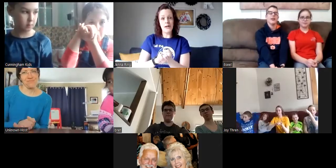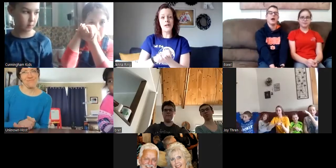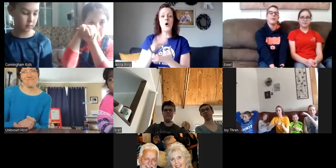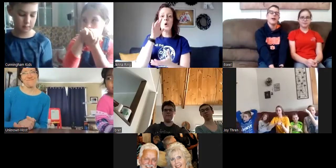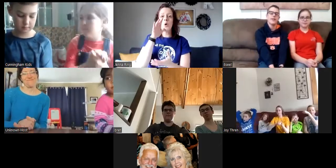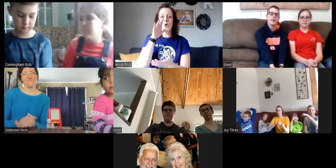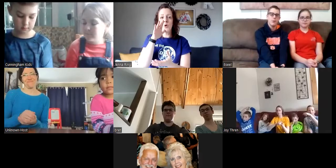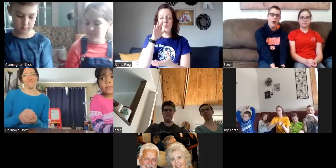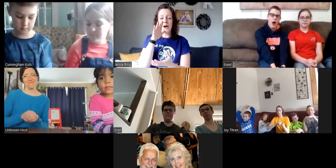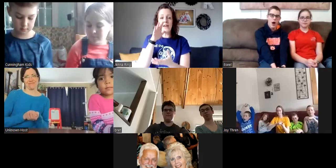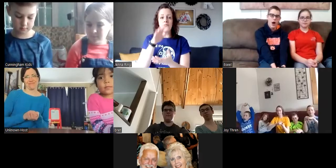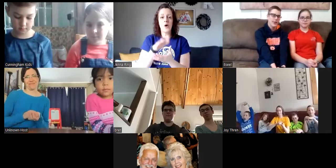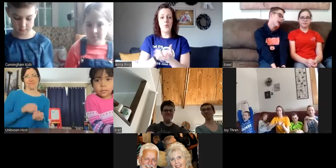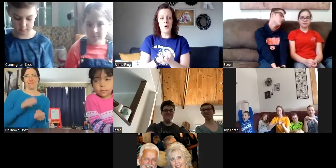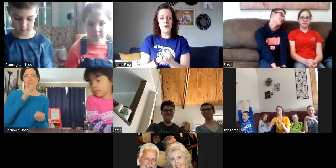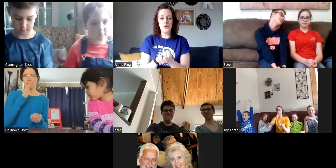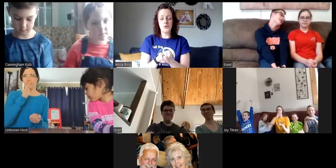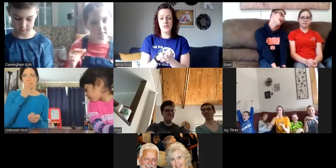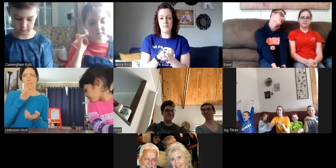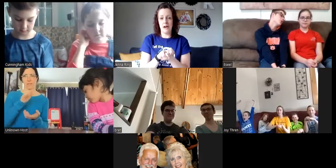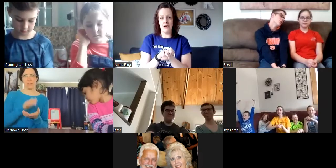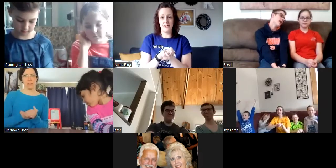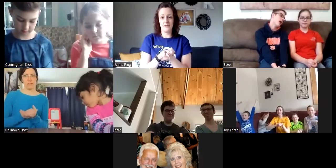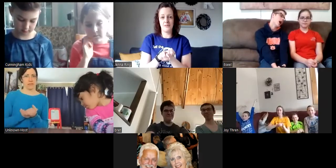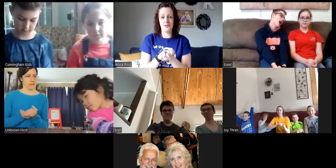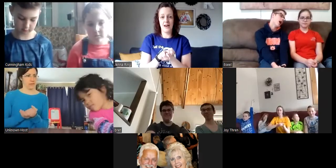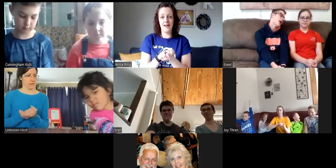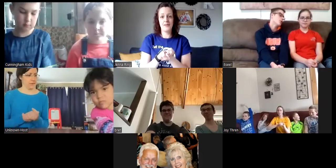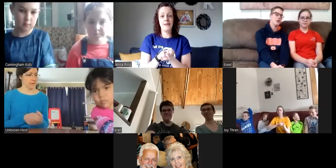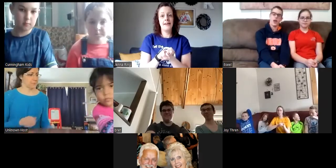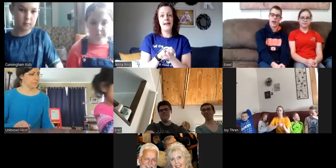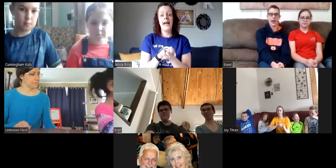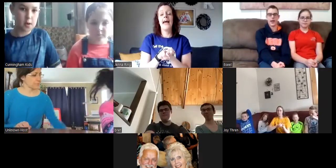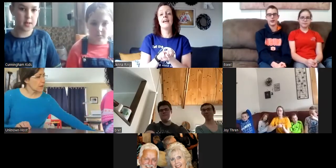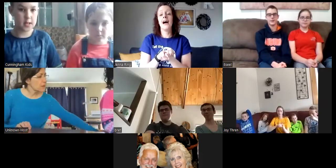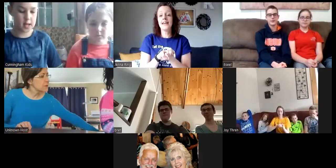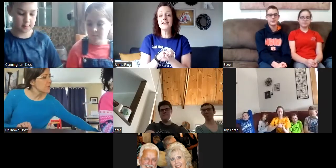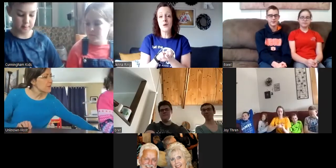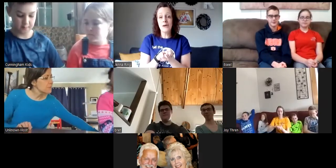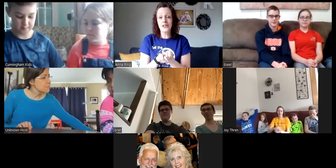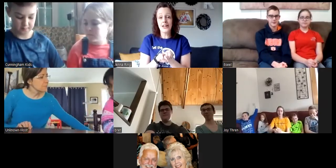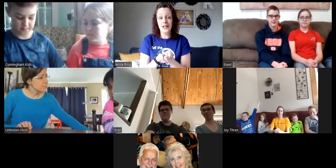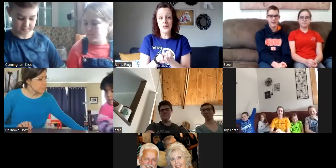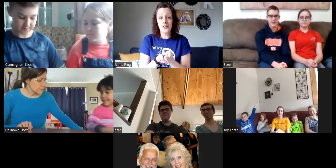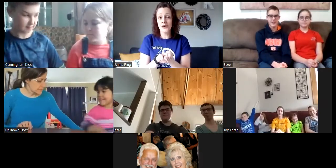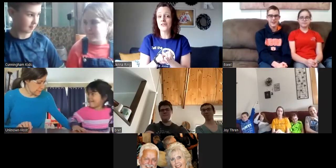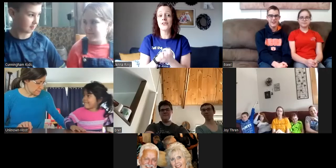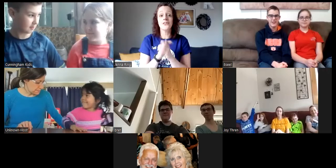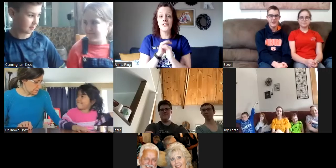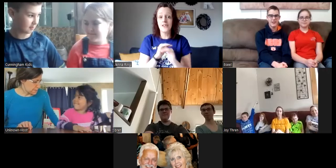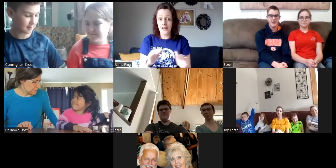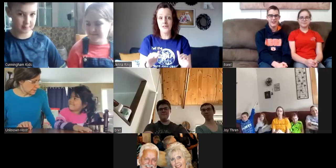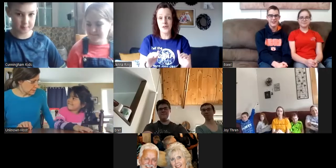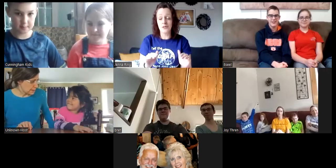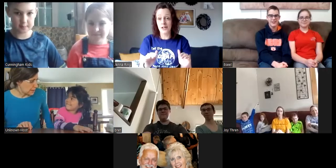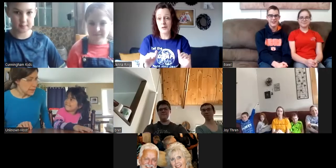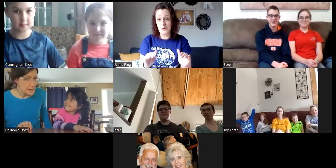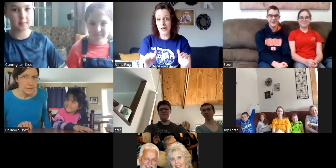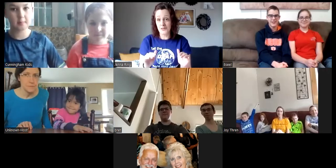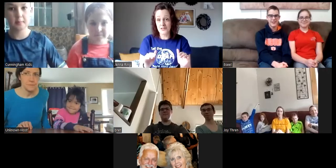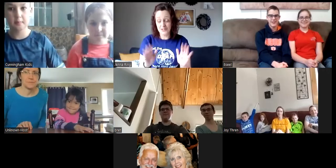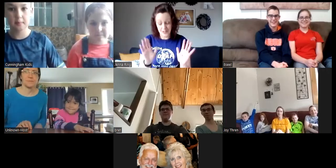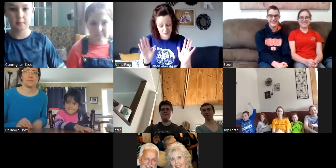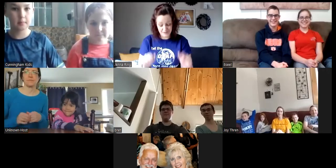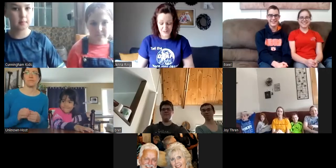is married, or a wife, a woman who is married, okay? And I can tell by looking at you girls, there's none of you ready